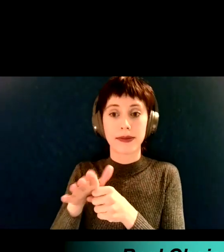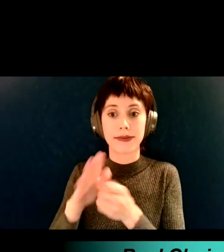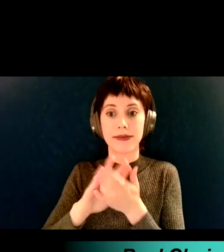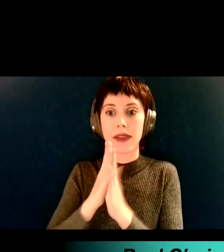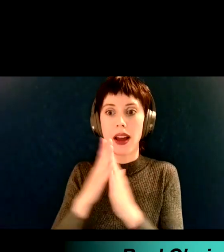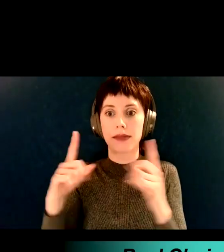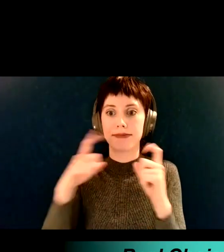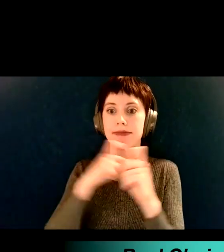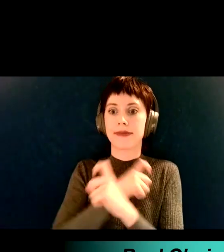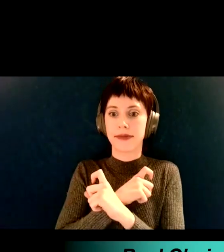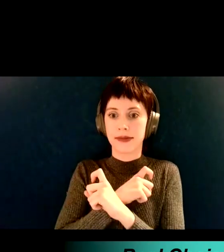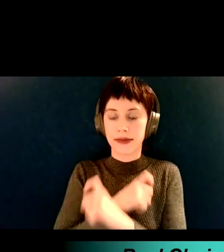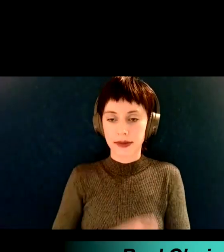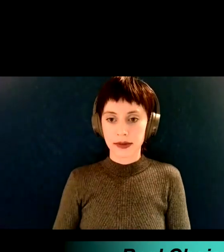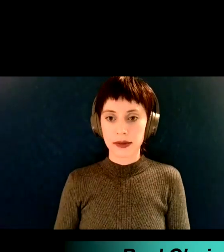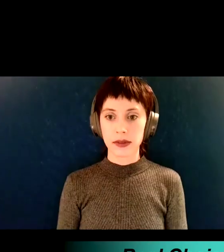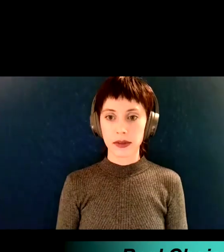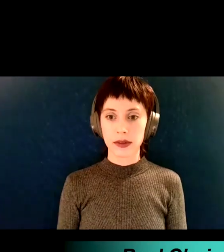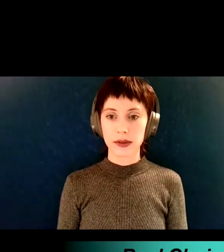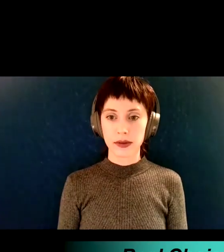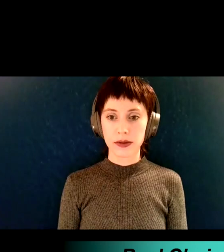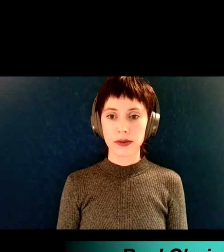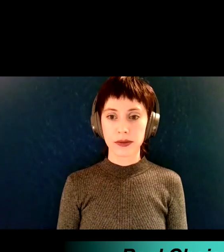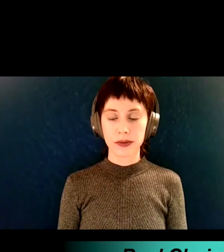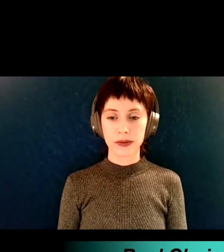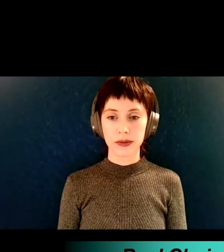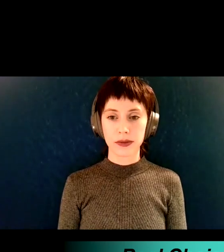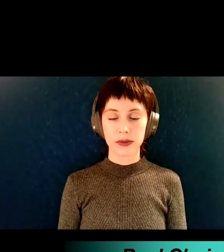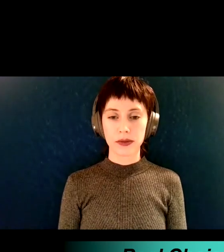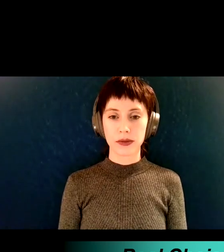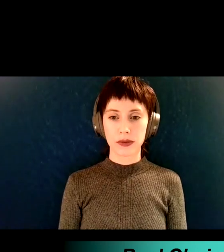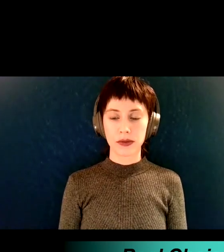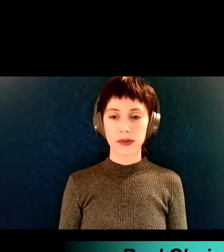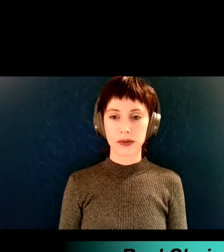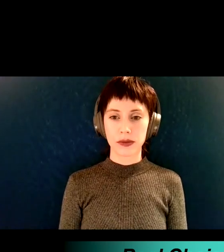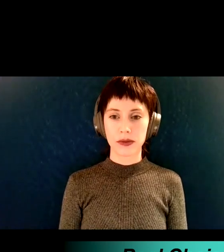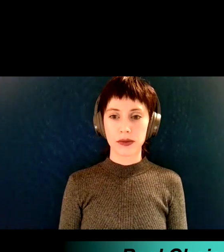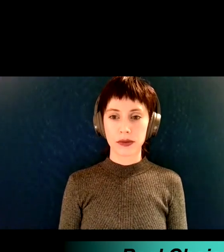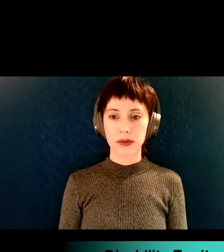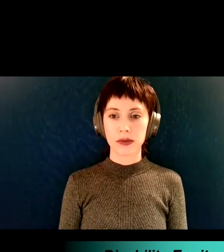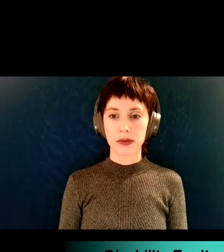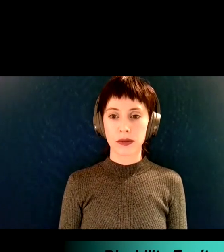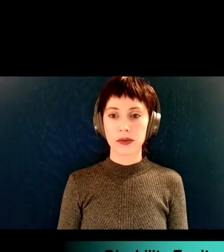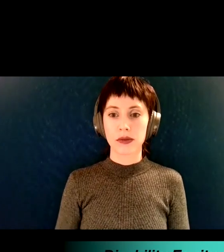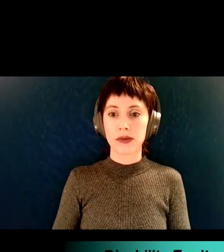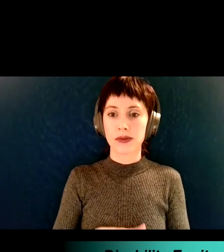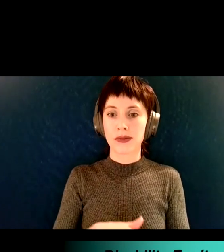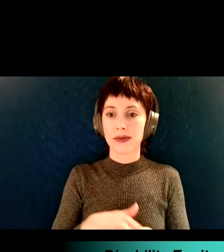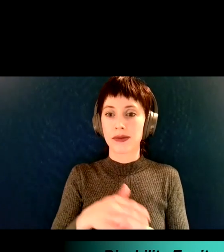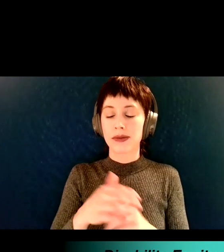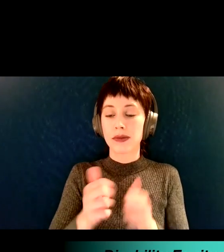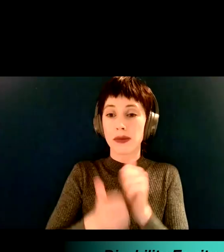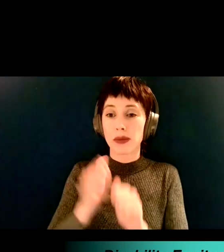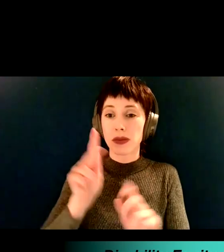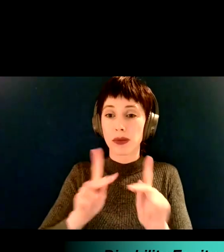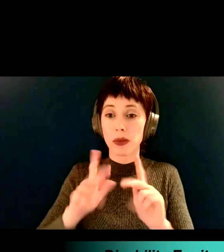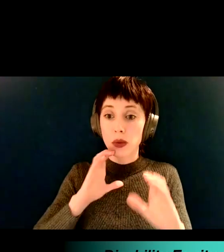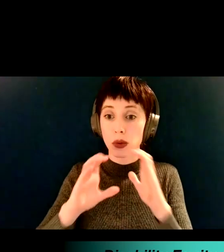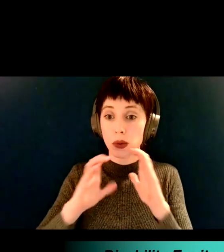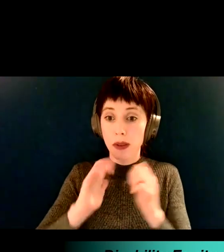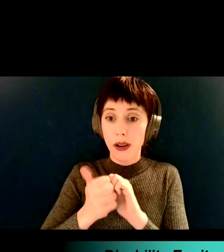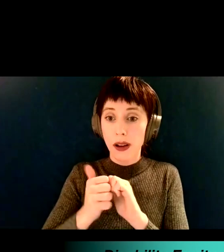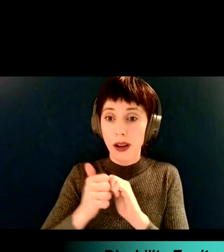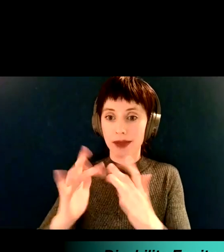communicating over the internet. And everyone is mostly communicating over the internet. Over Zoom. Over Zoom